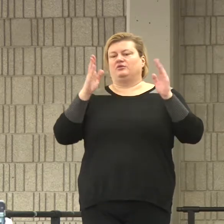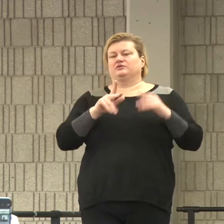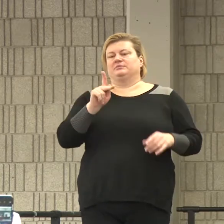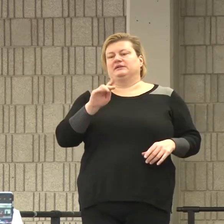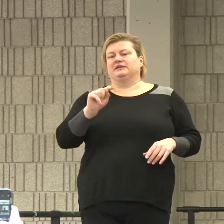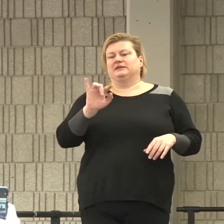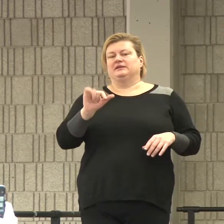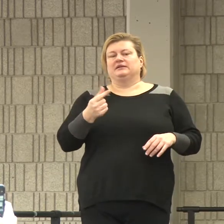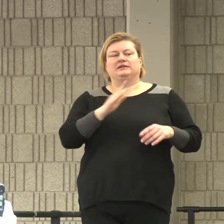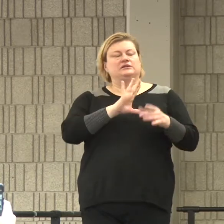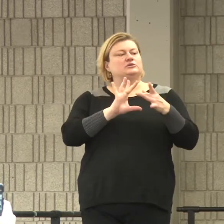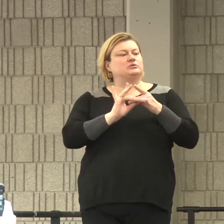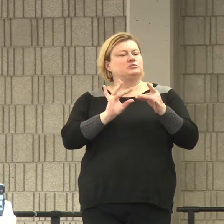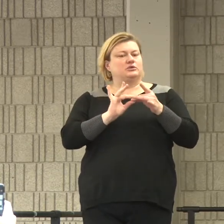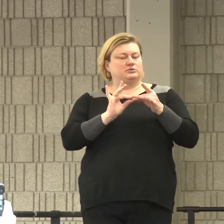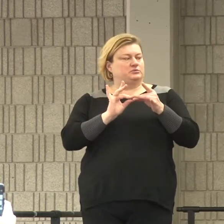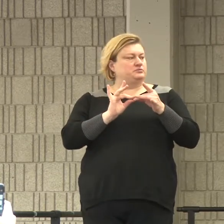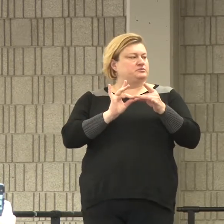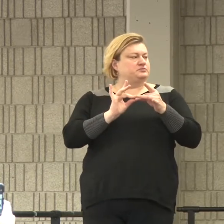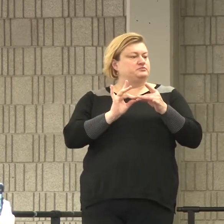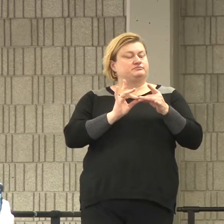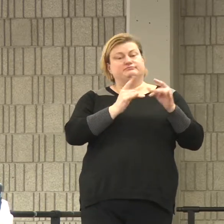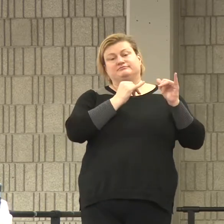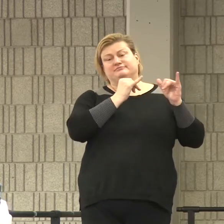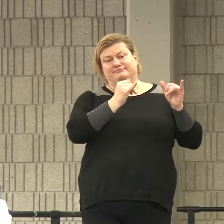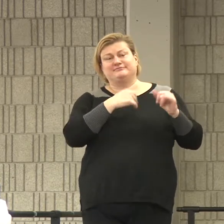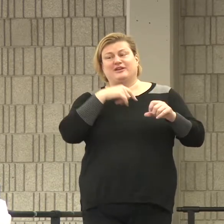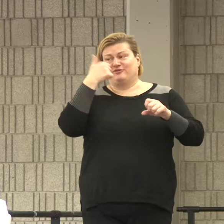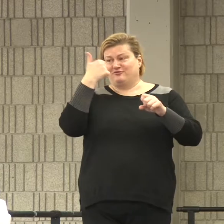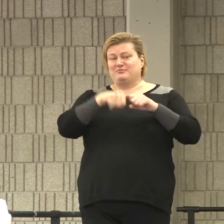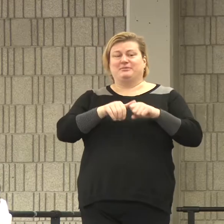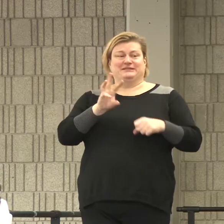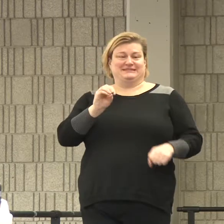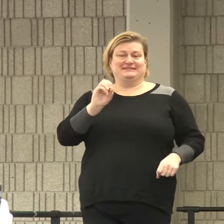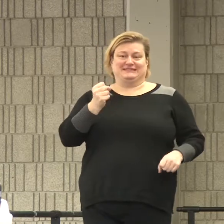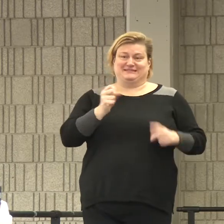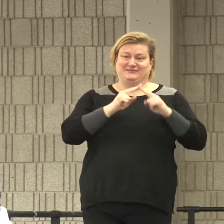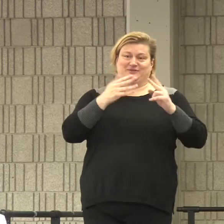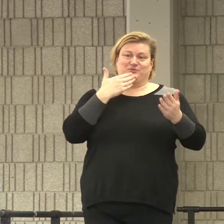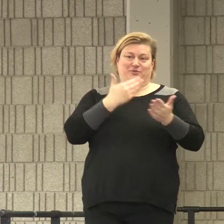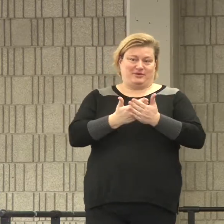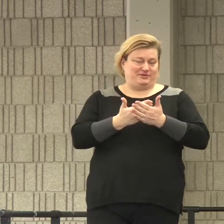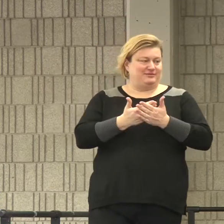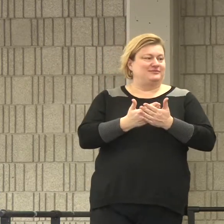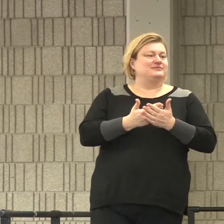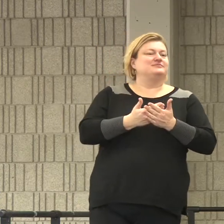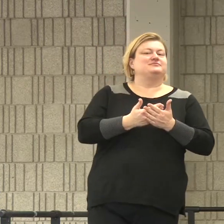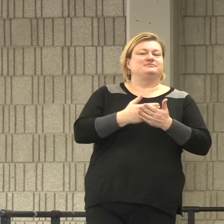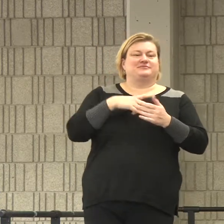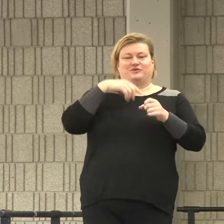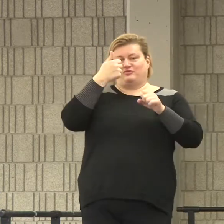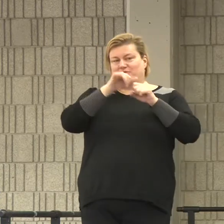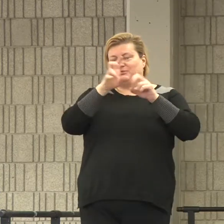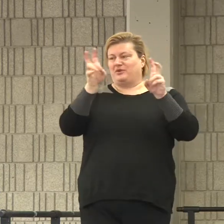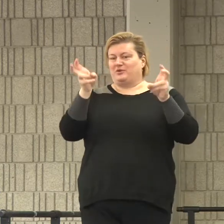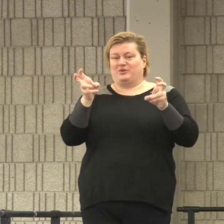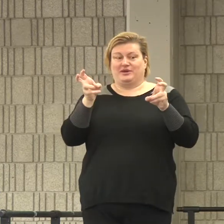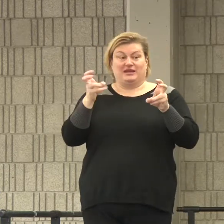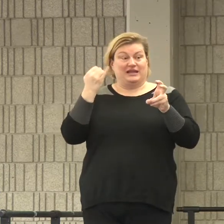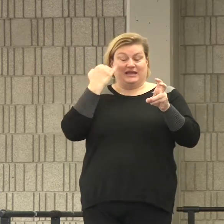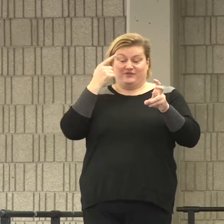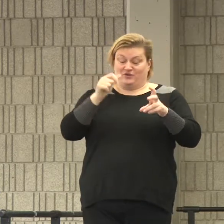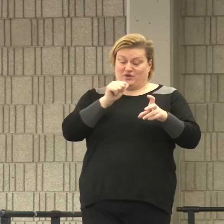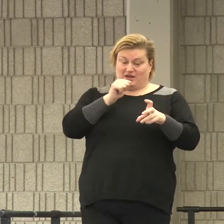like Bill, am old enough to remember the 60s very well. I certainly remember that quote. If you're not part